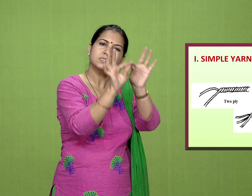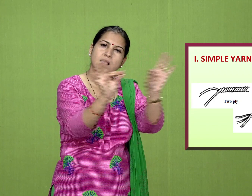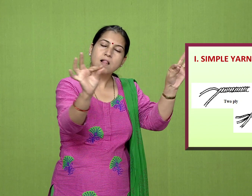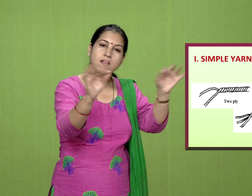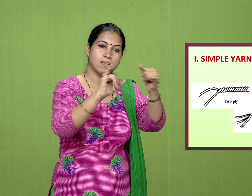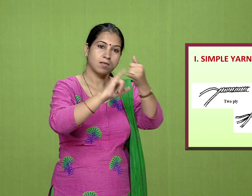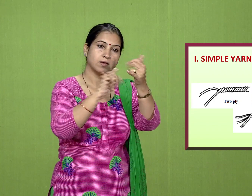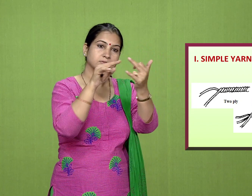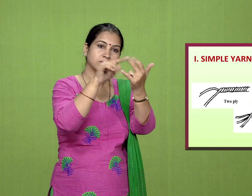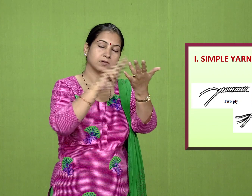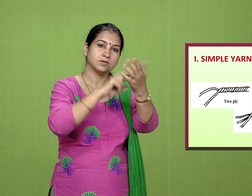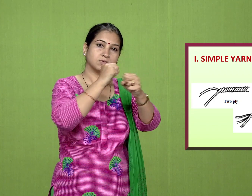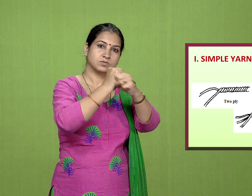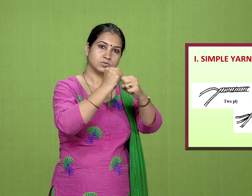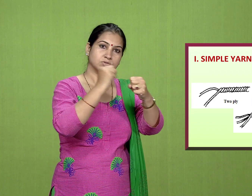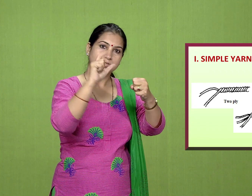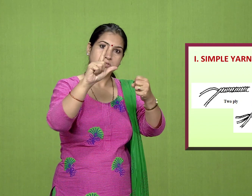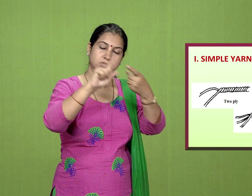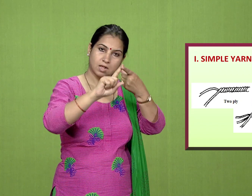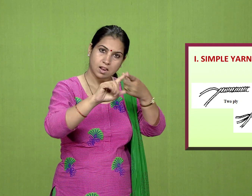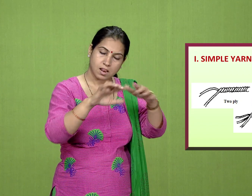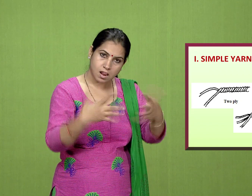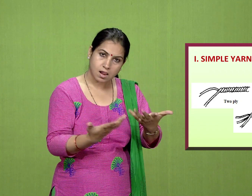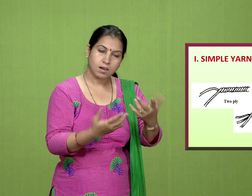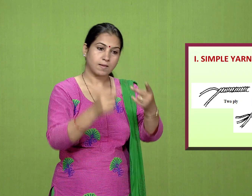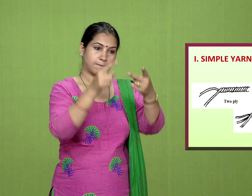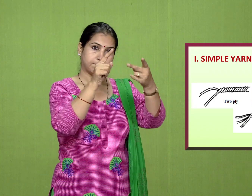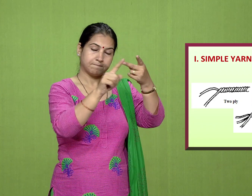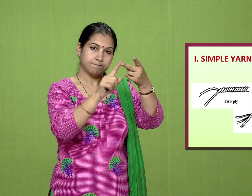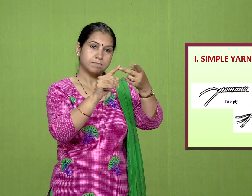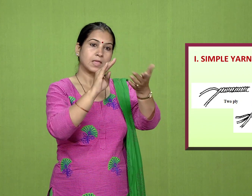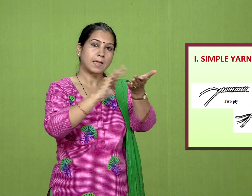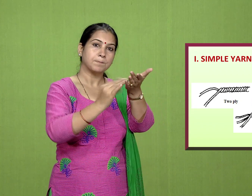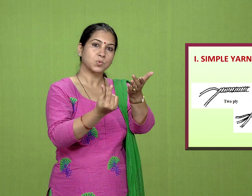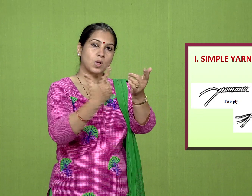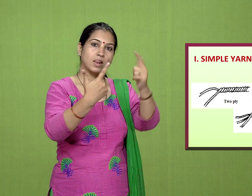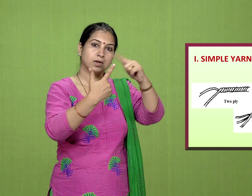yarn and multi-strand yarn.